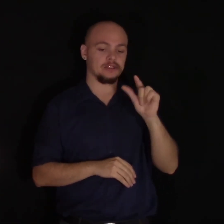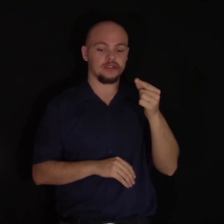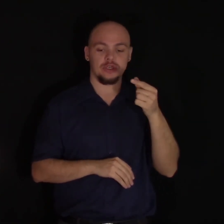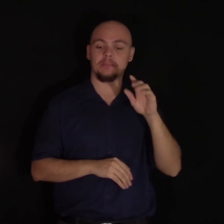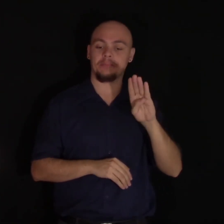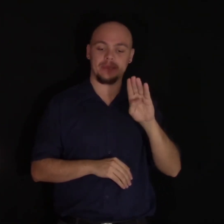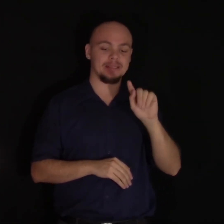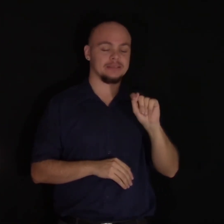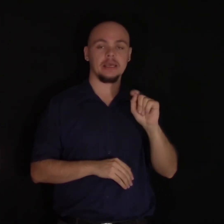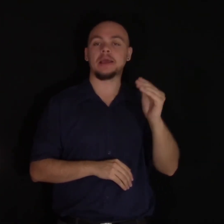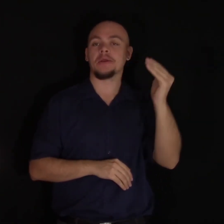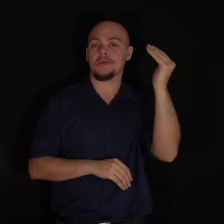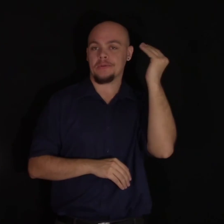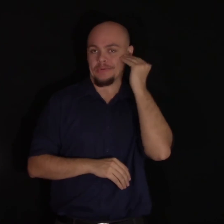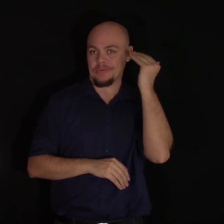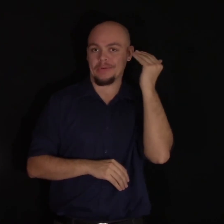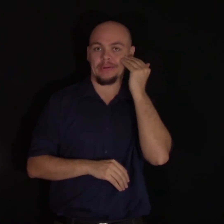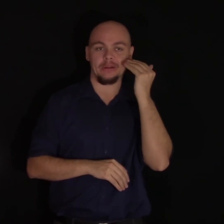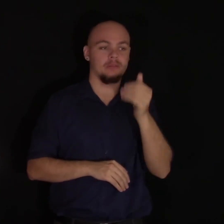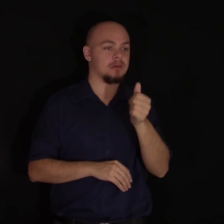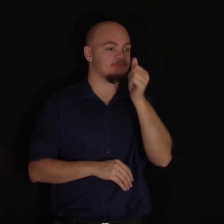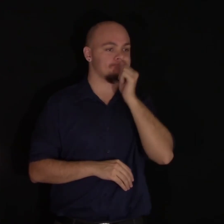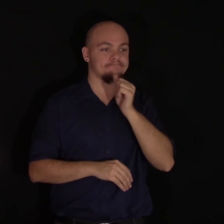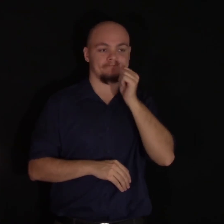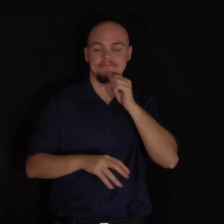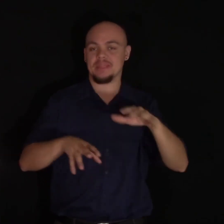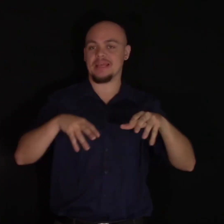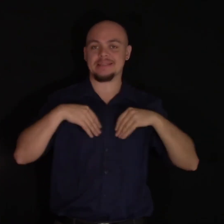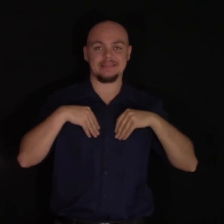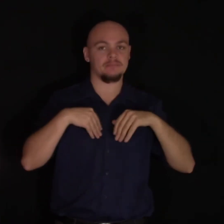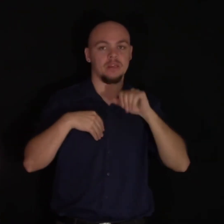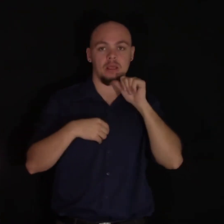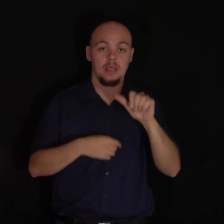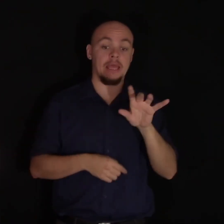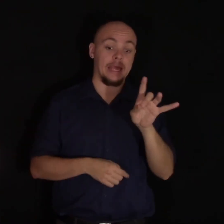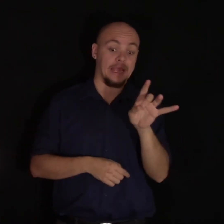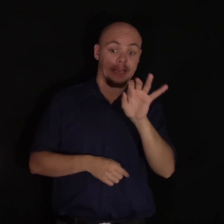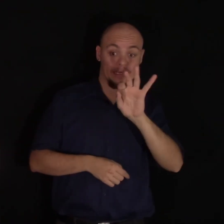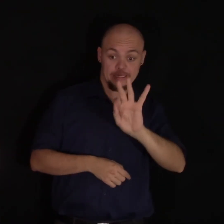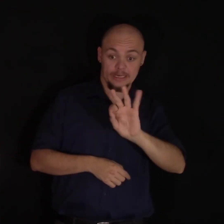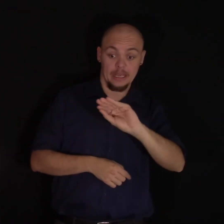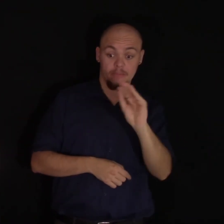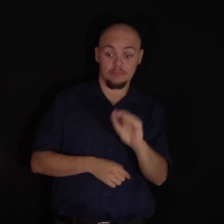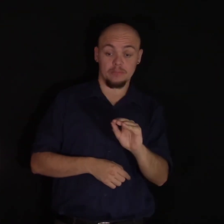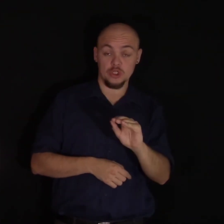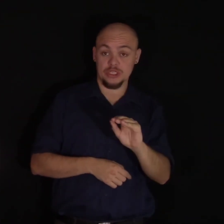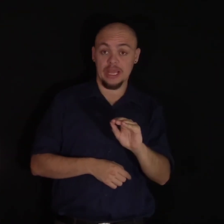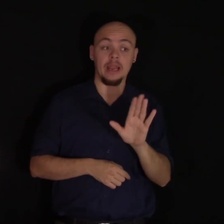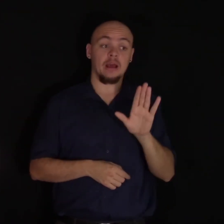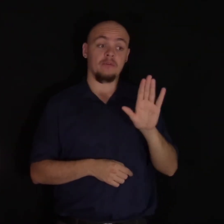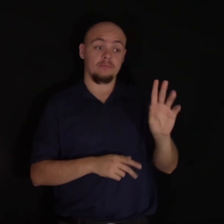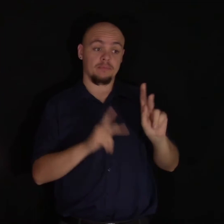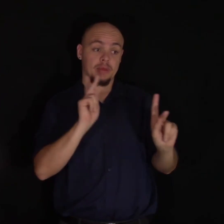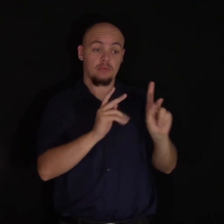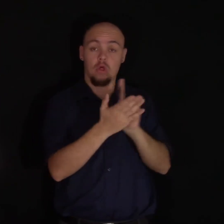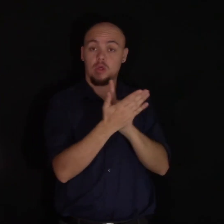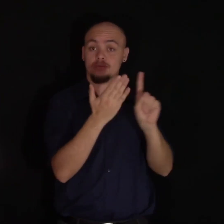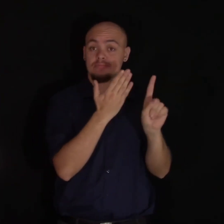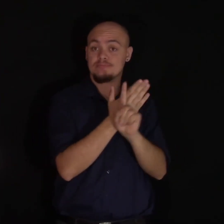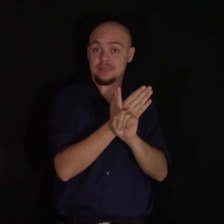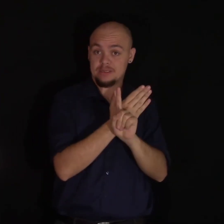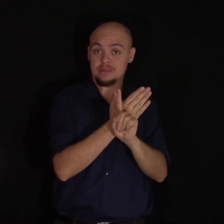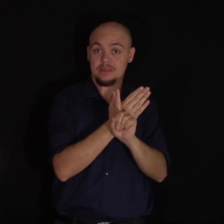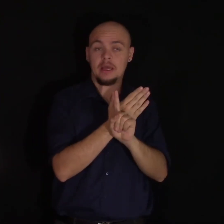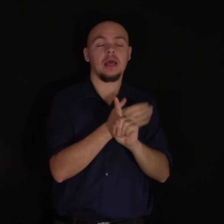people. In Kenya, 89% of people who come out to their families are disowned. Homosexual acts are a crime and can lead